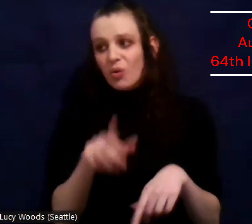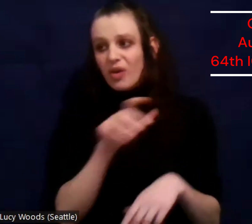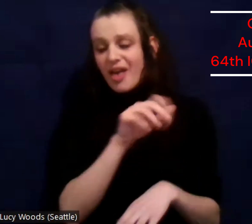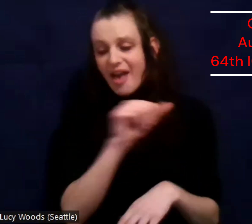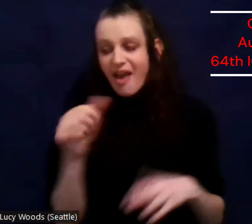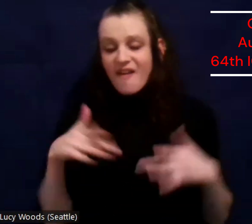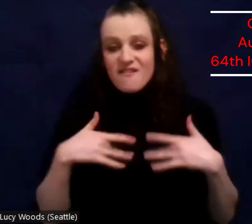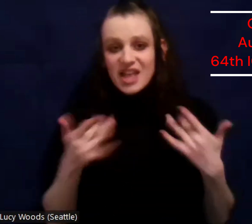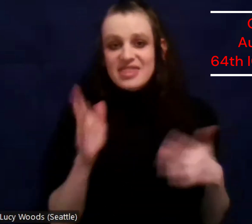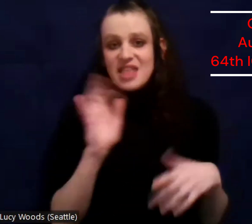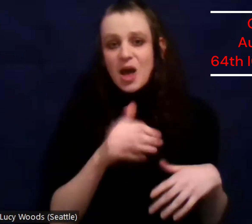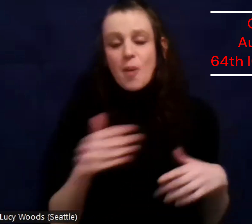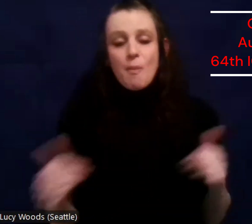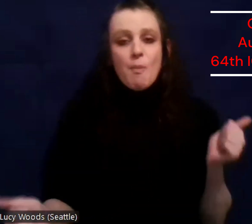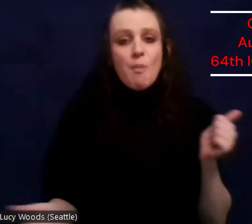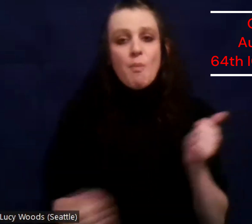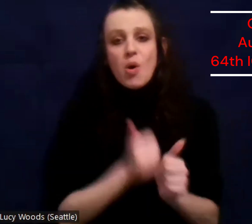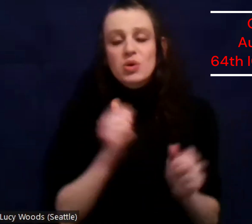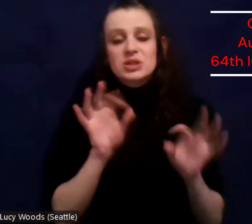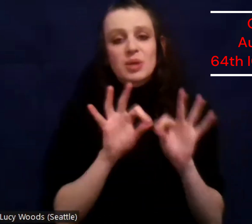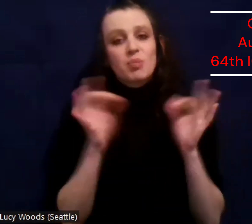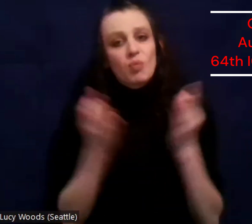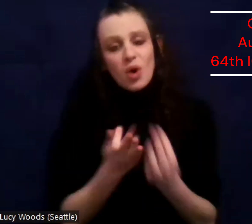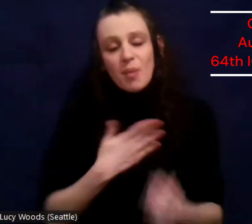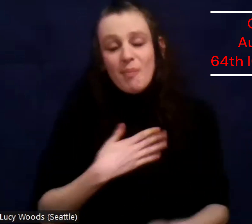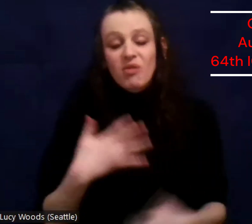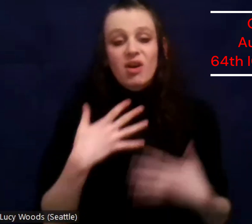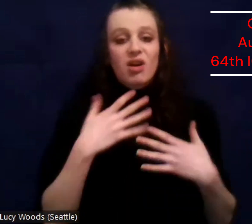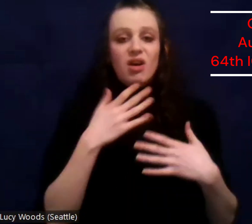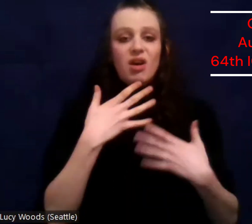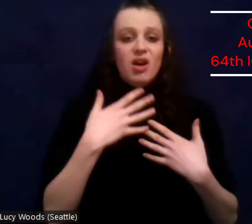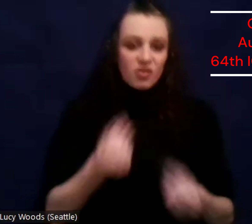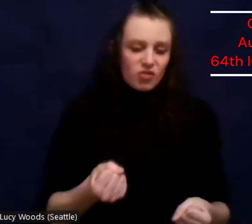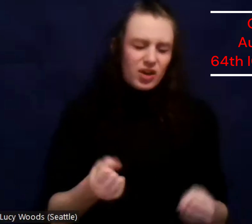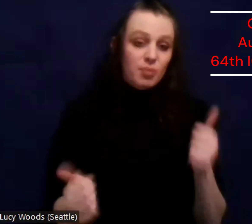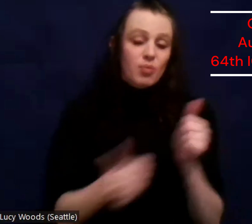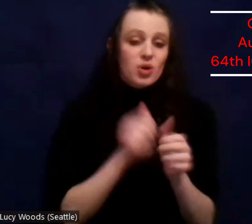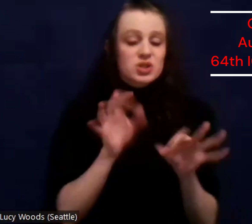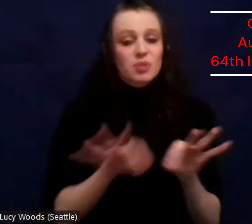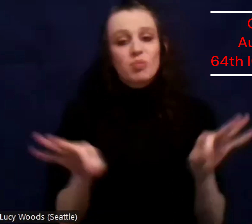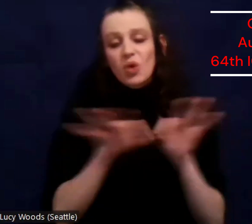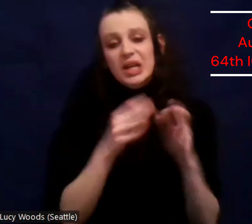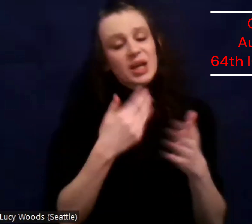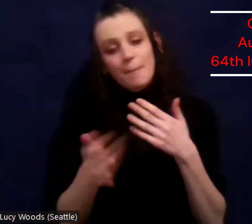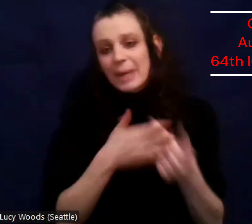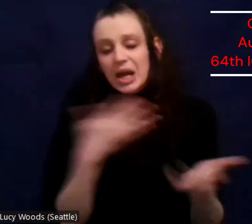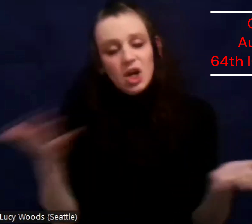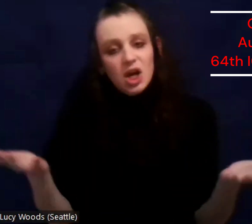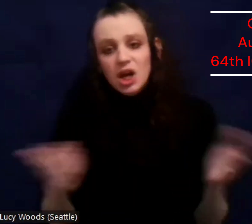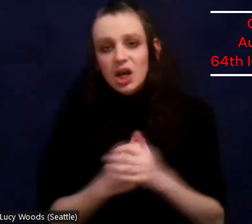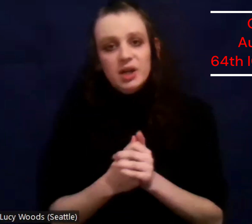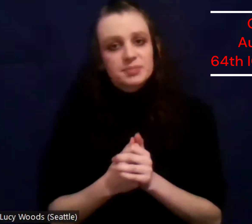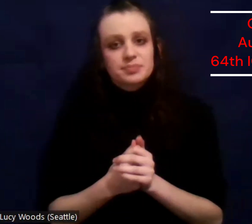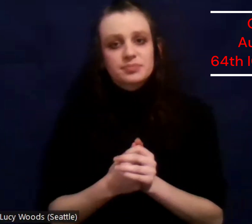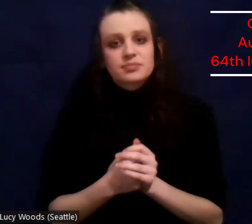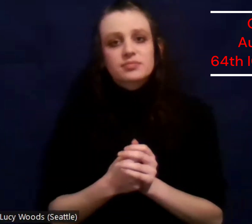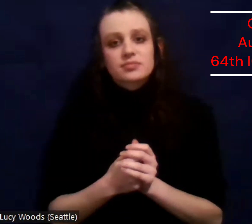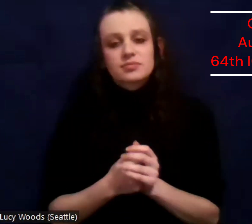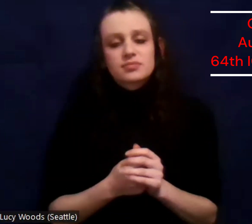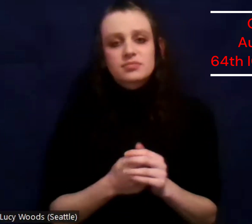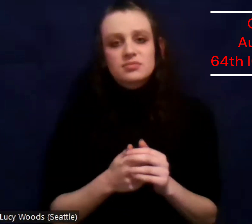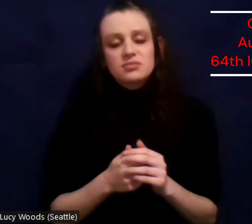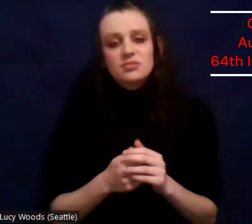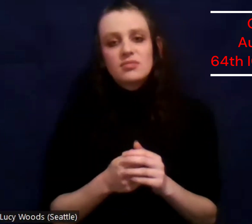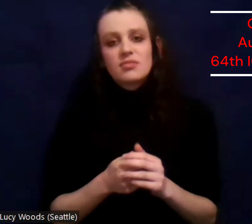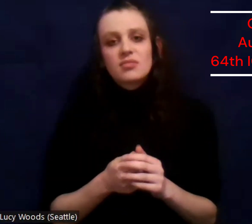is the most important, my recovery comes first no matter what, and da da da. And looking